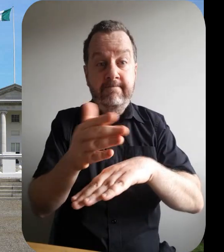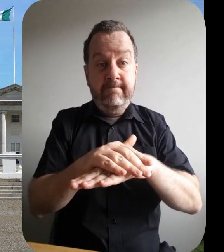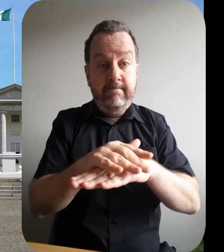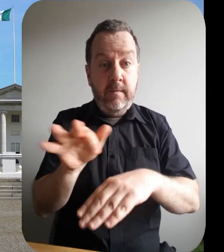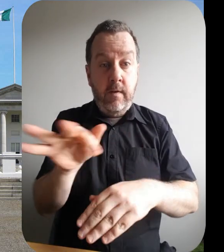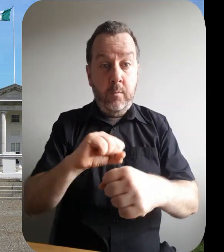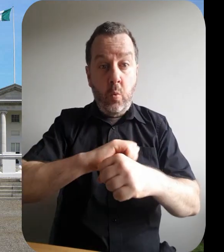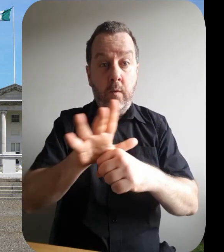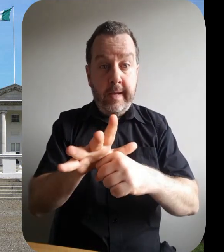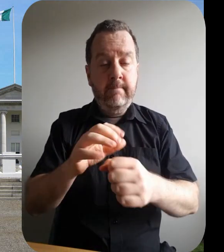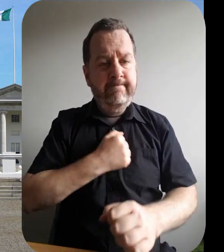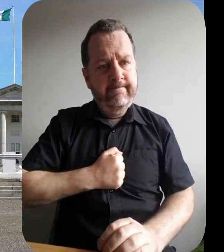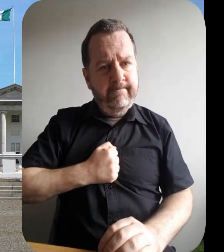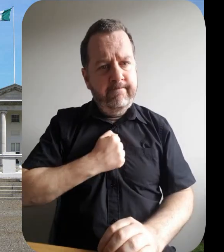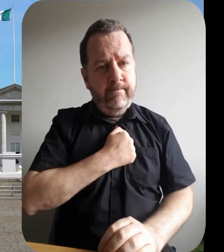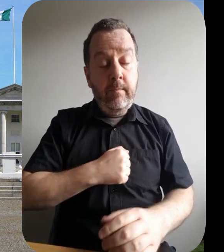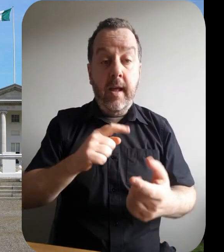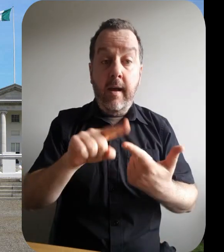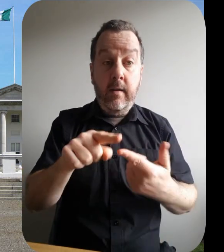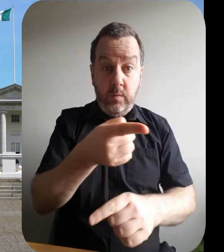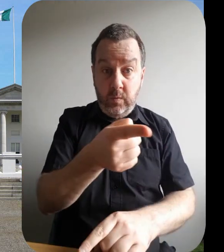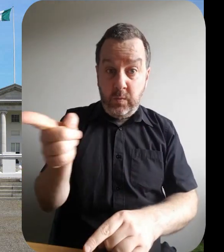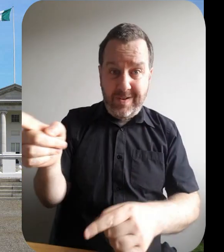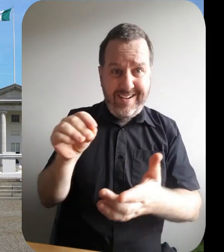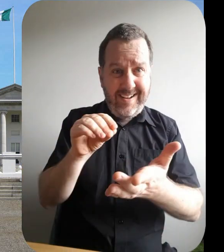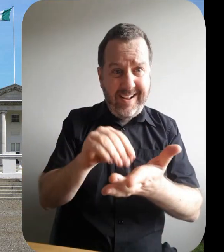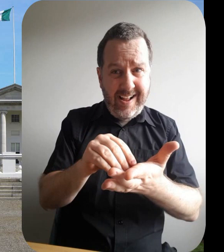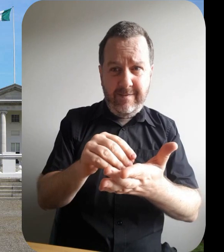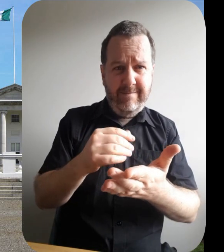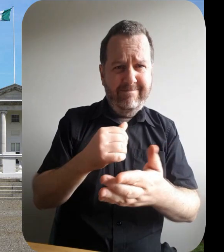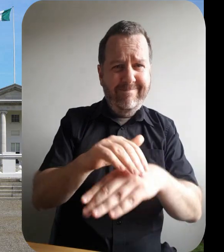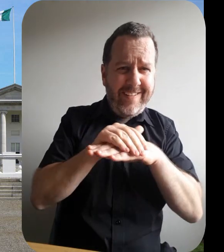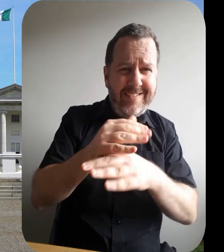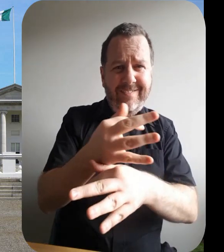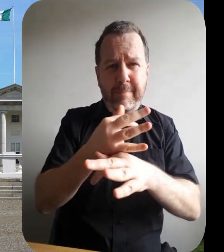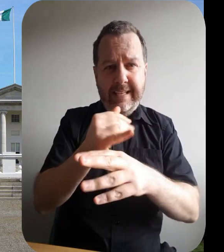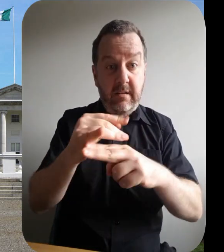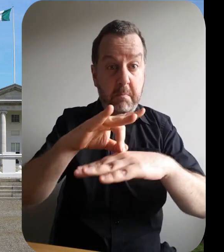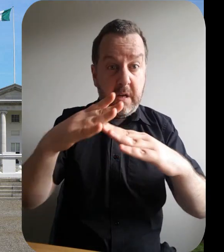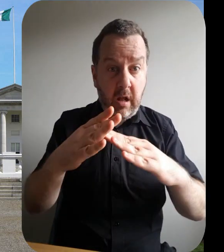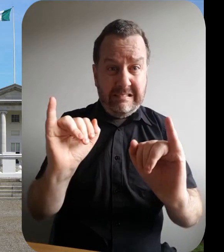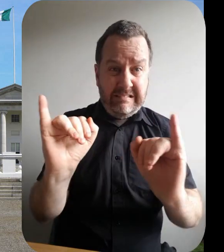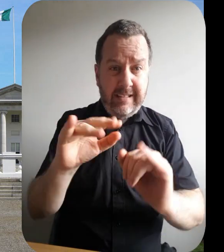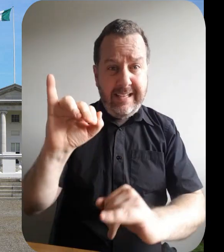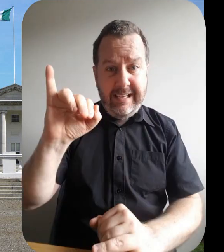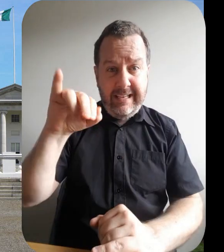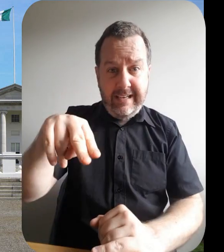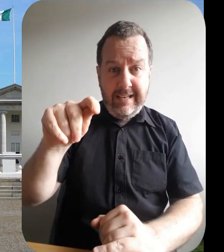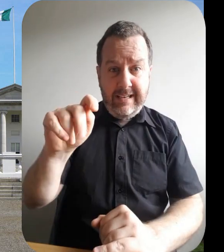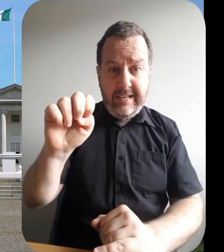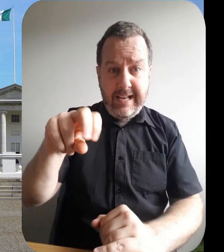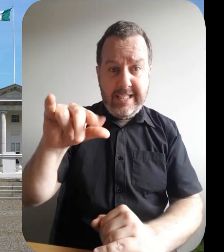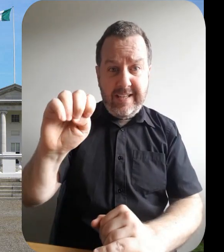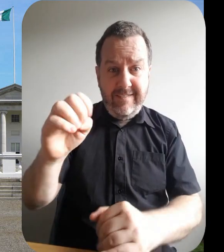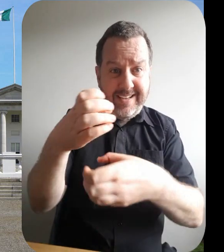a result of the pandemic. To those of you too who have loved ones in intensive care or who